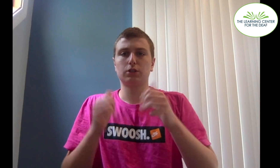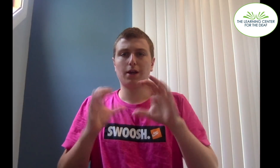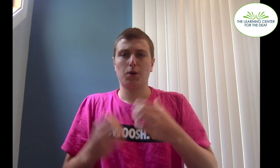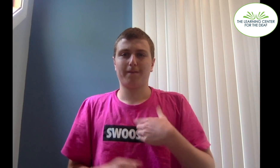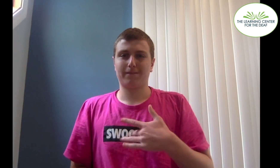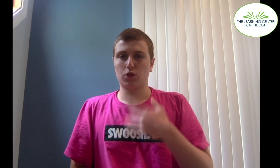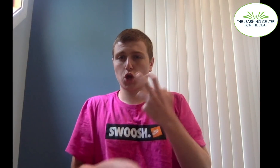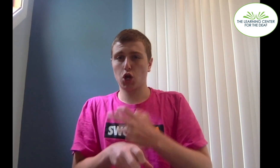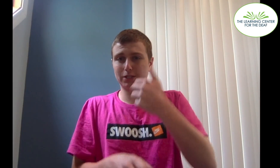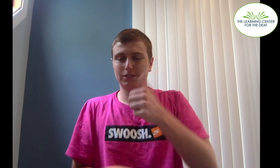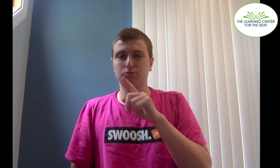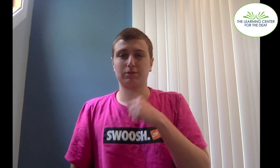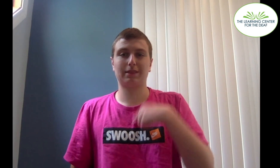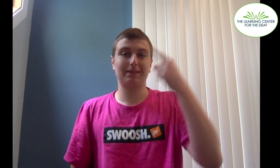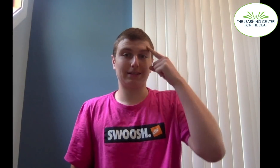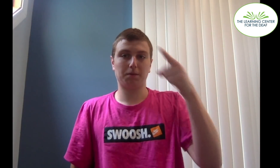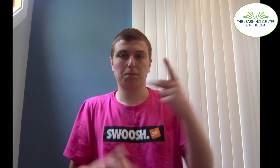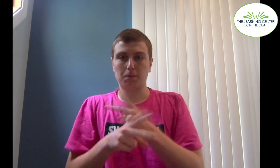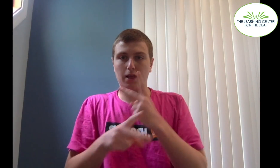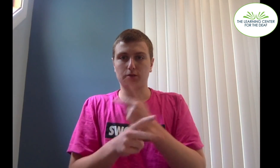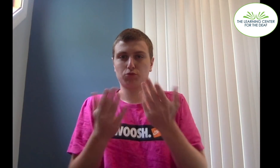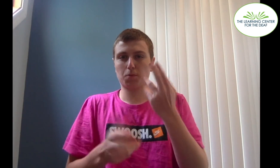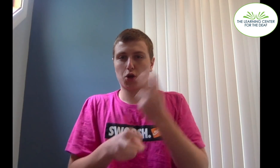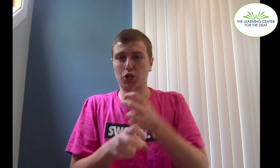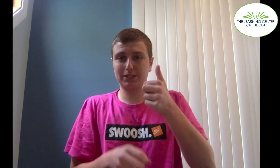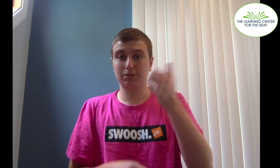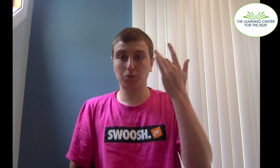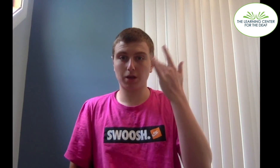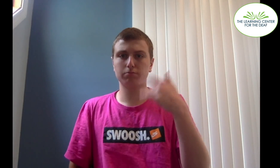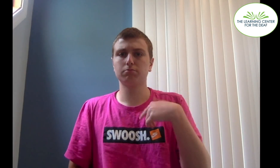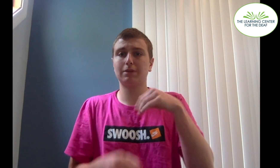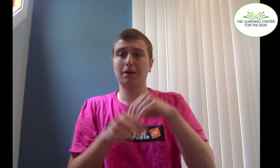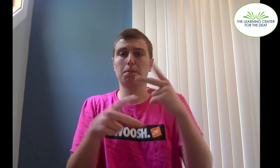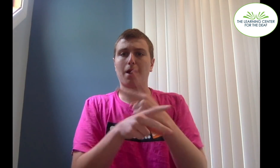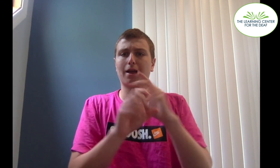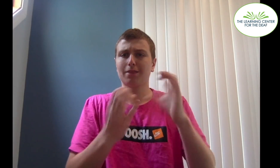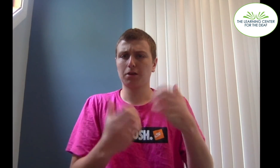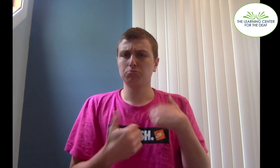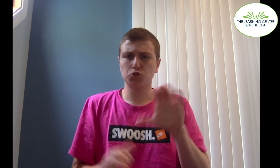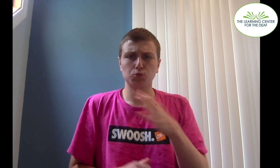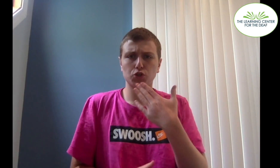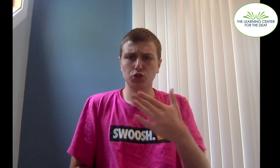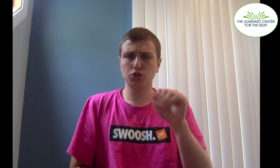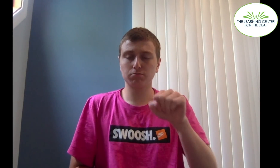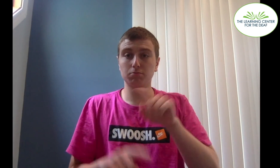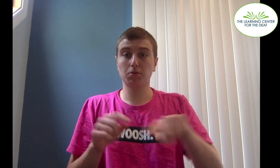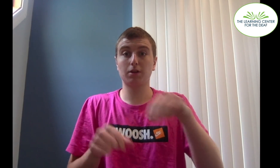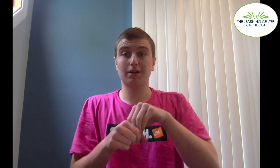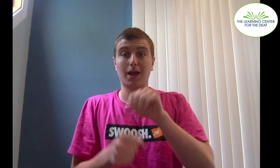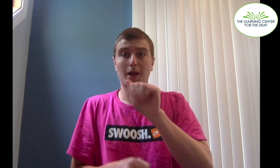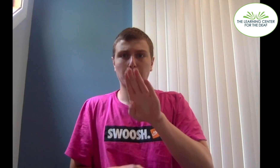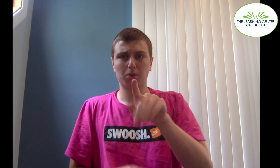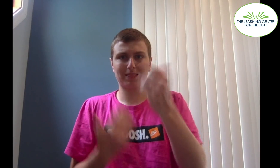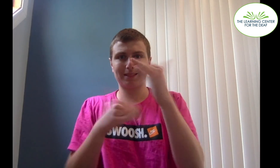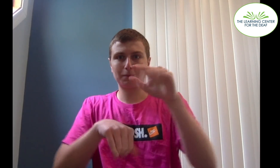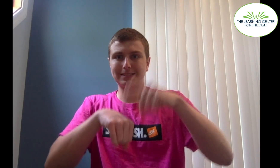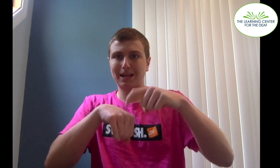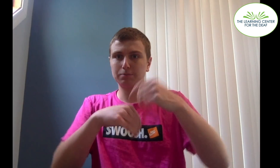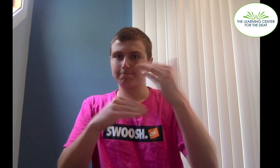As far as the hardest category, I would say math. It's a lot different than doing math in your math class. The Academic Bowl has